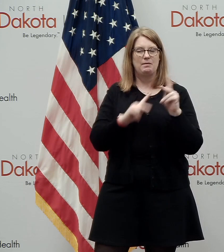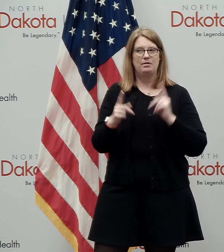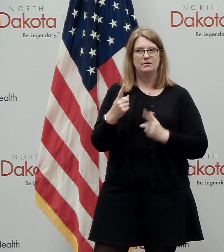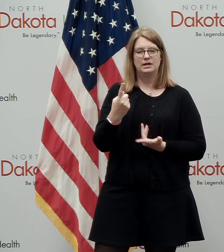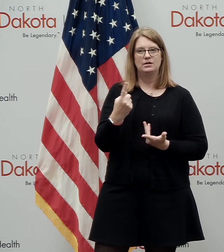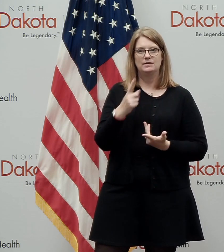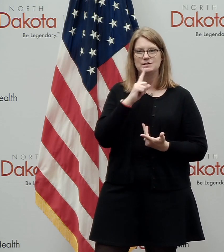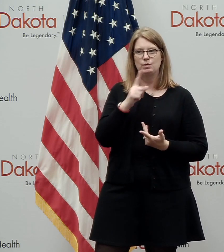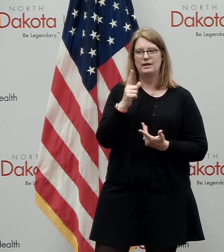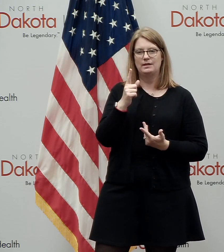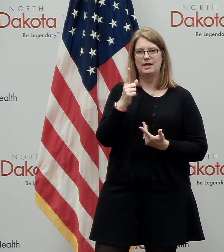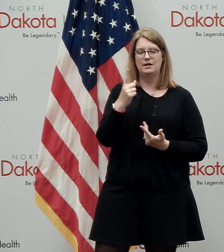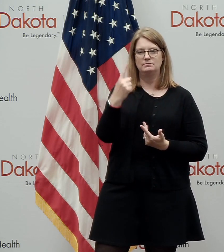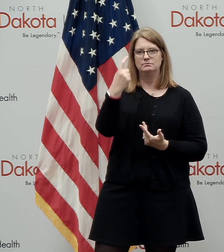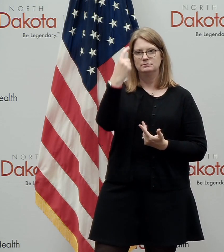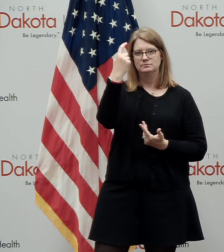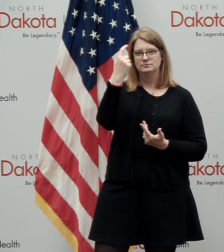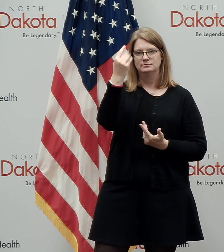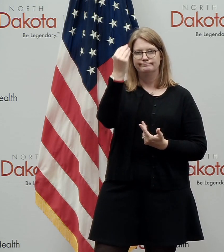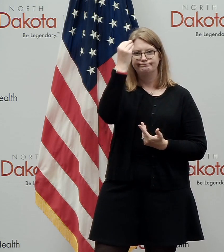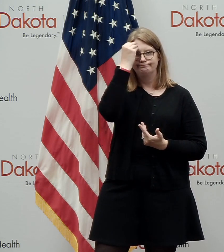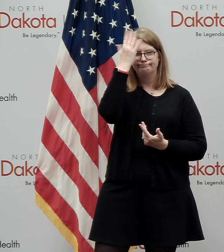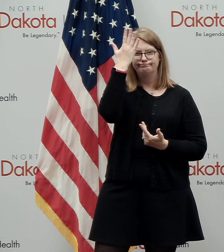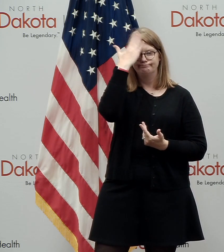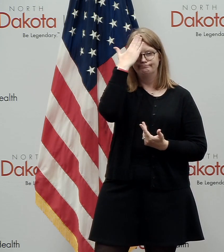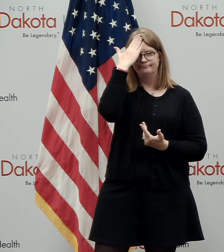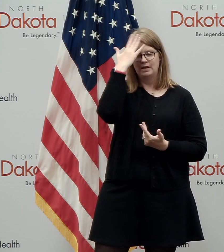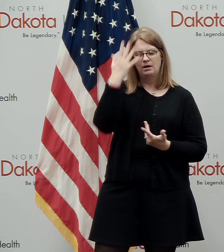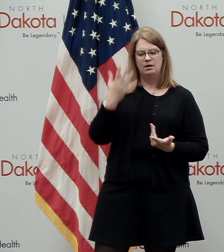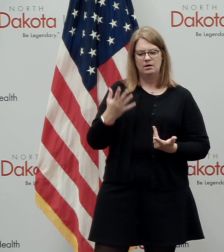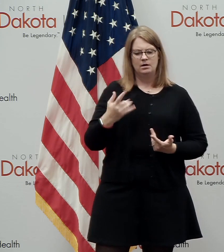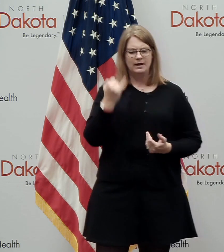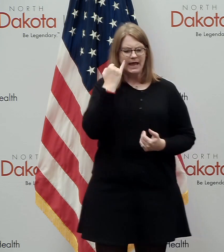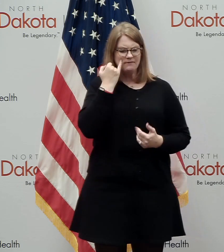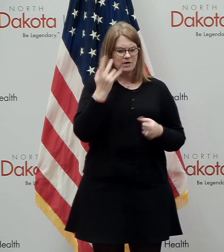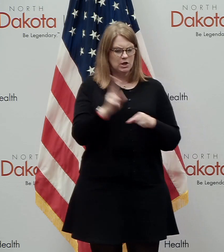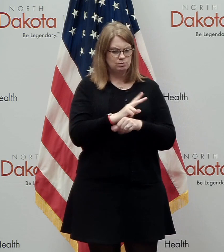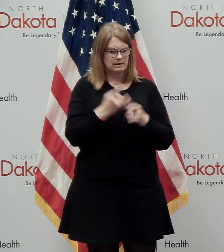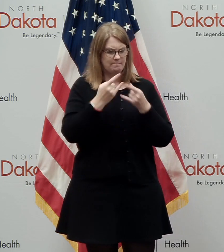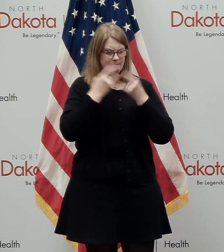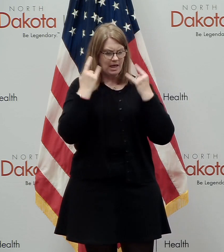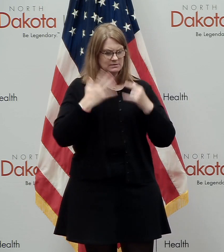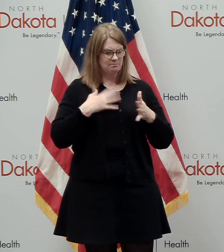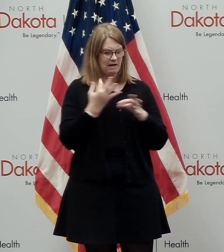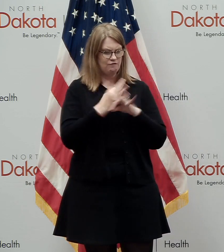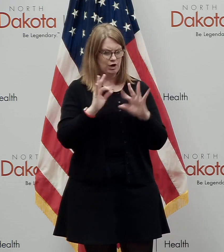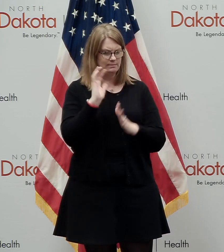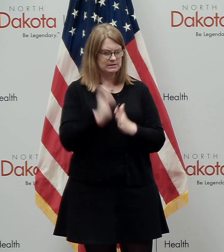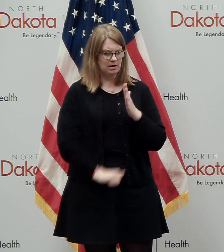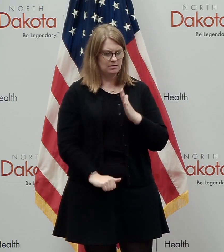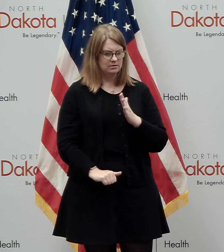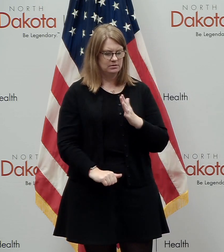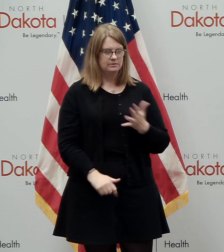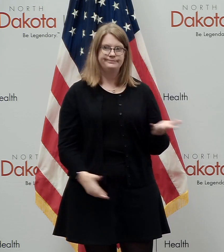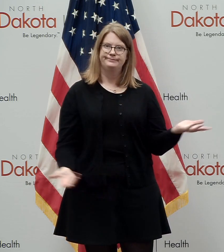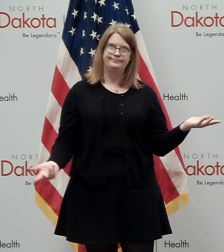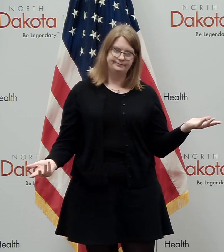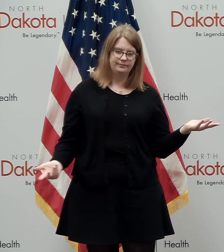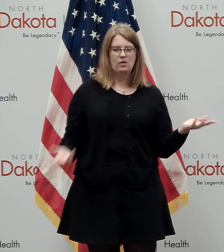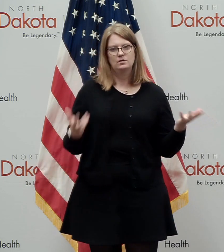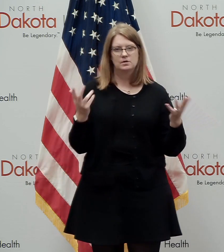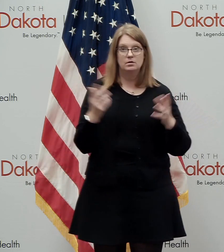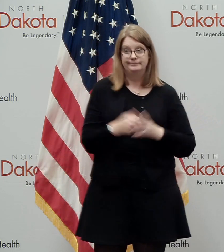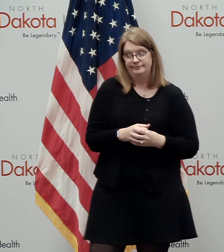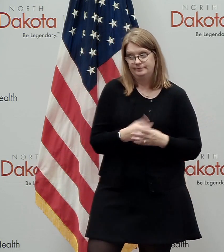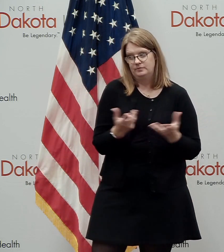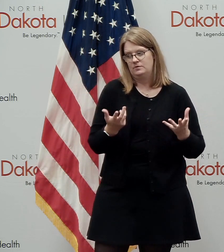an affront on their freedom, and so then we are where we are. So North Dakotans, we're going to have to